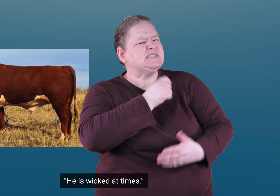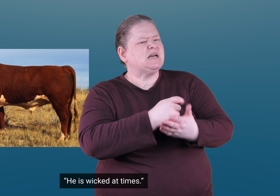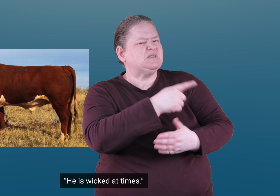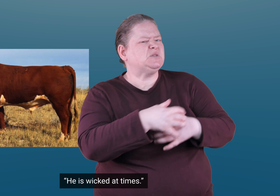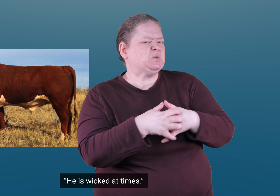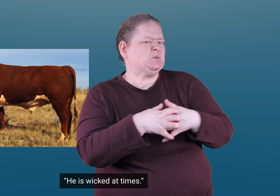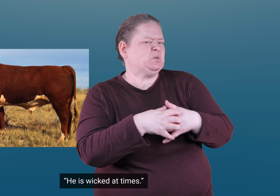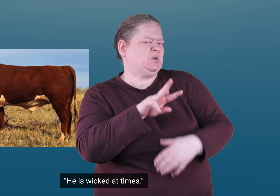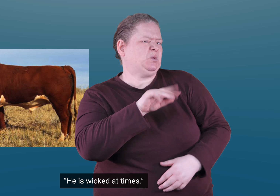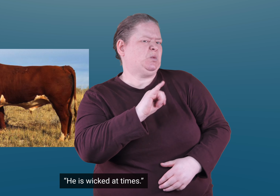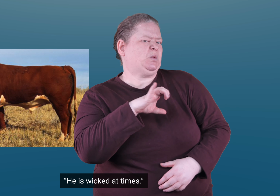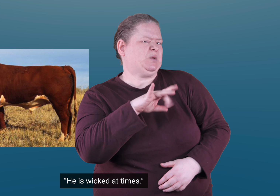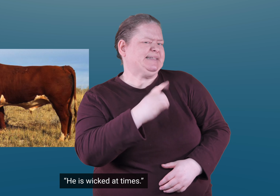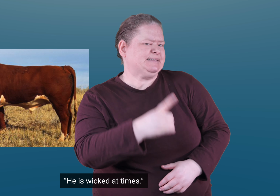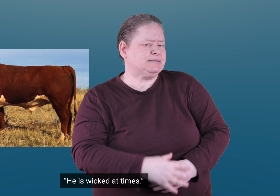He is wicked at times.